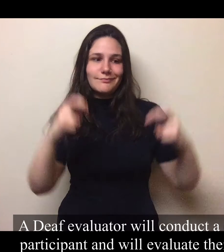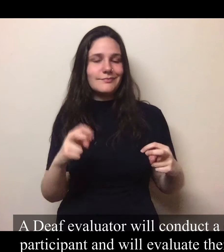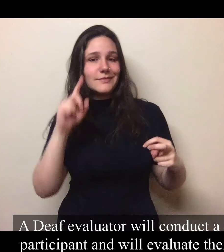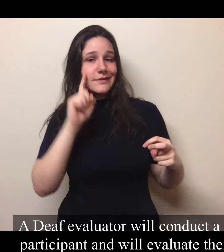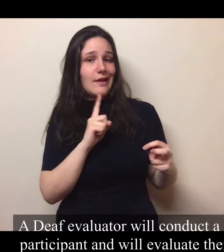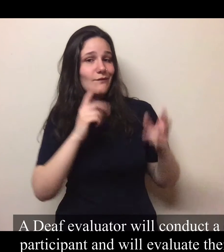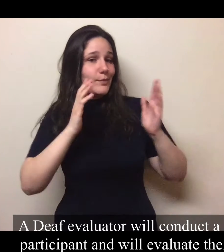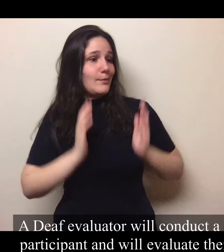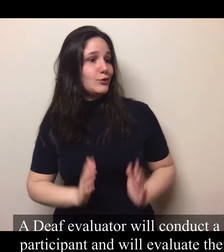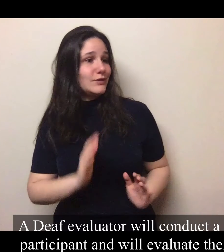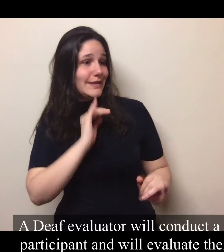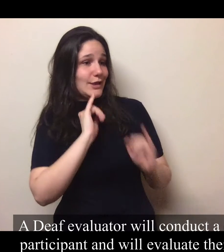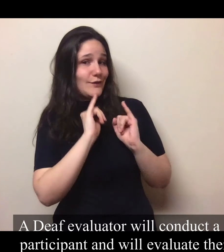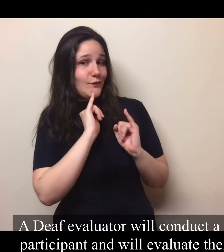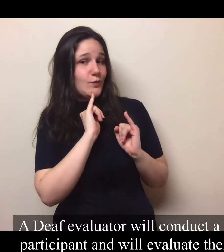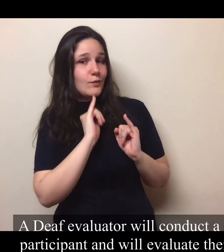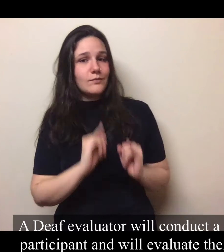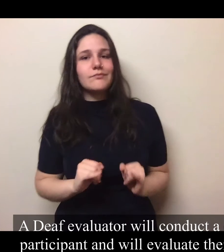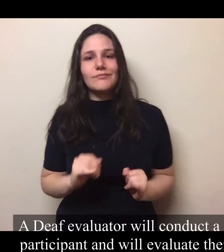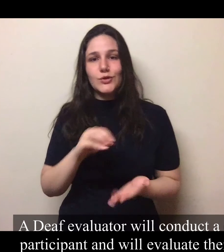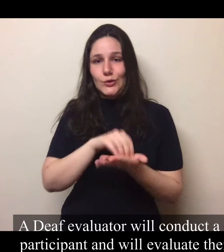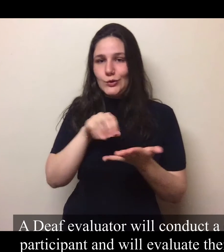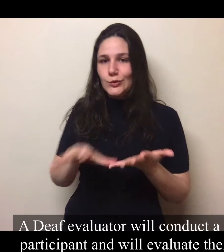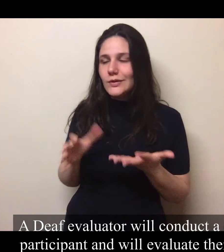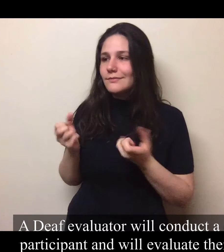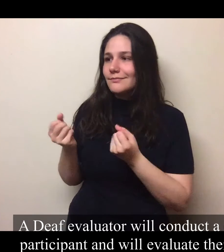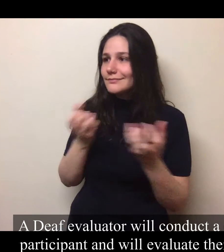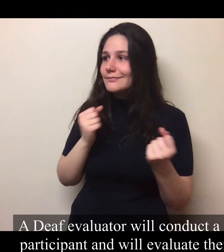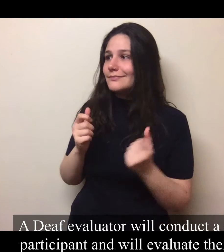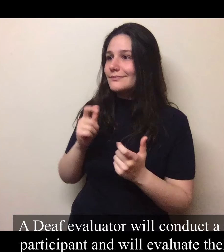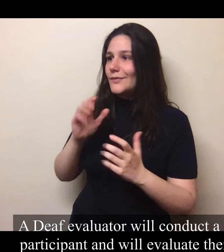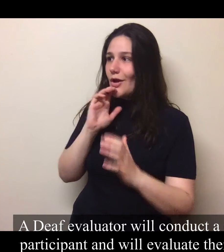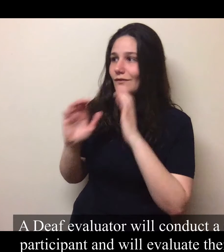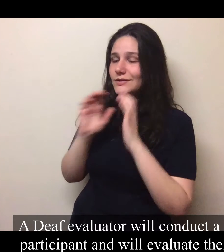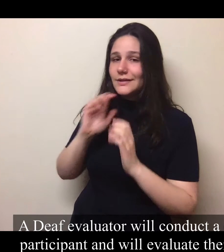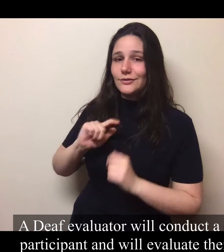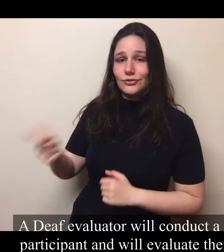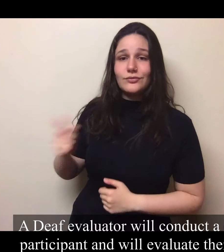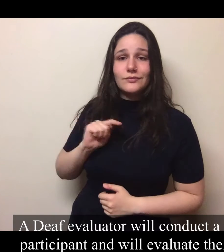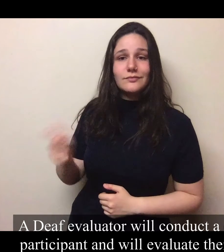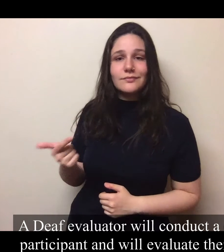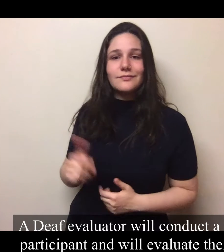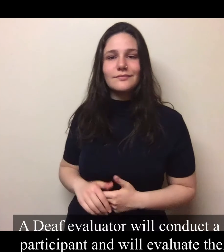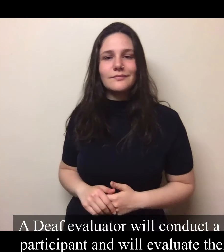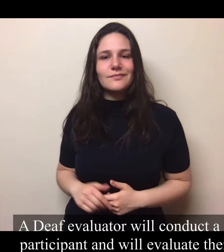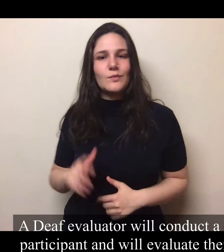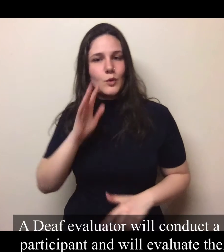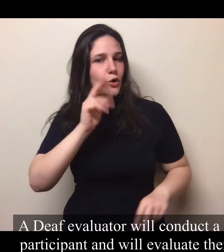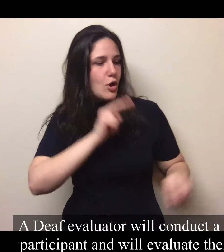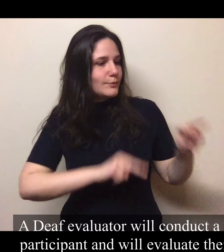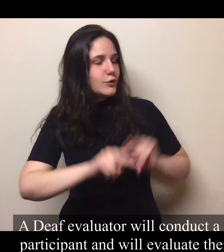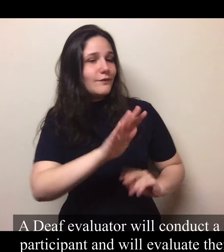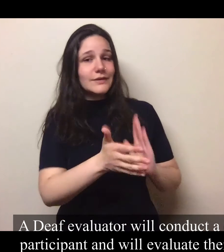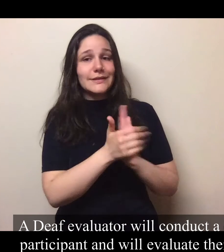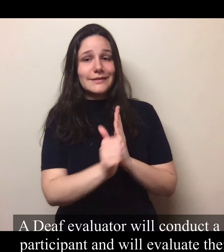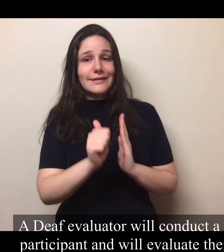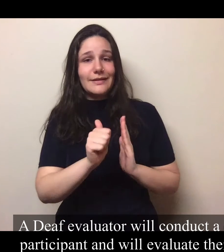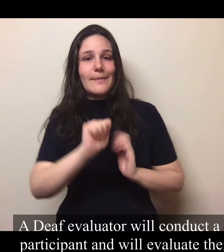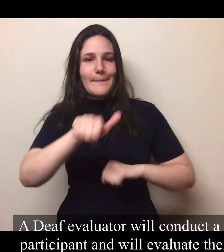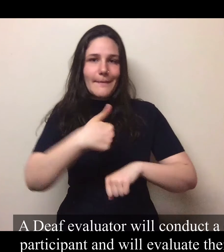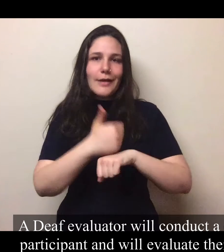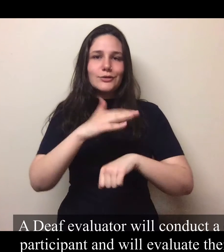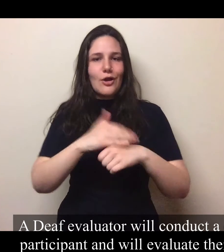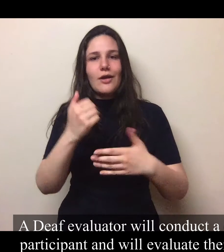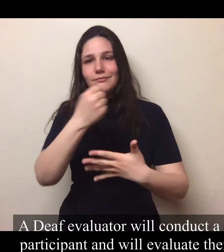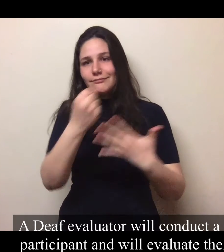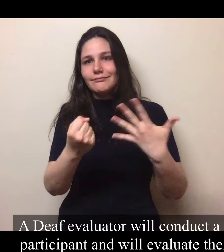A deaf evaluator will conduct a conversational interview with the participant and will evaluate their skills